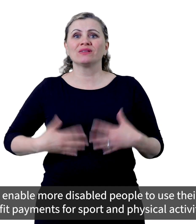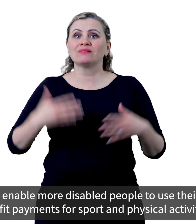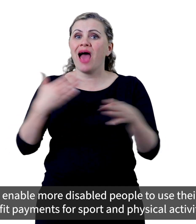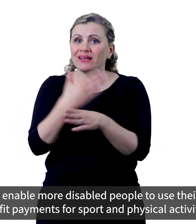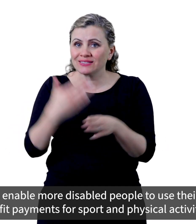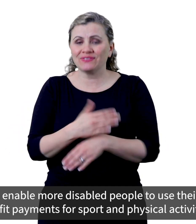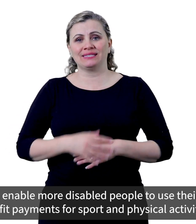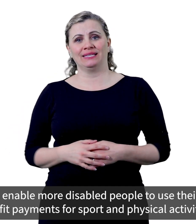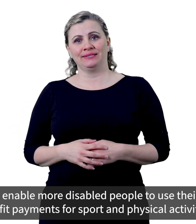activity.